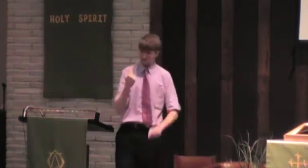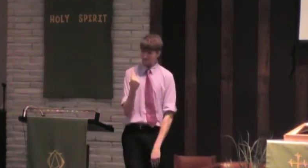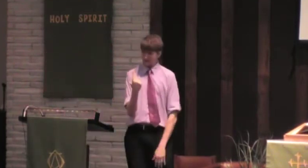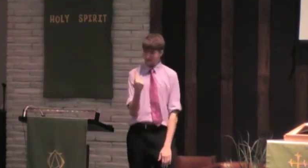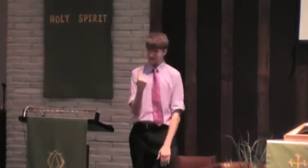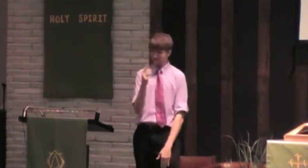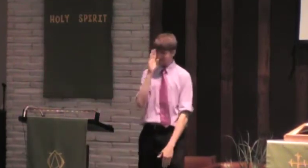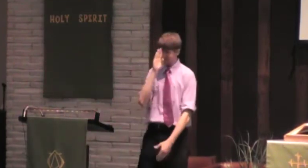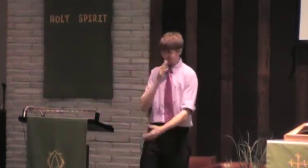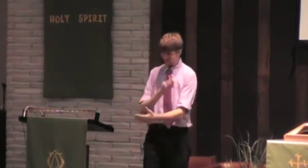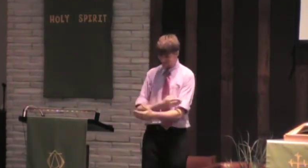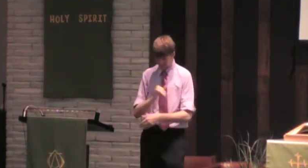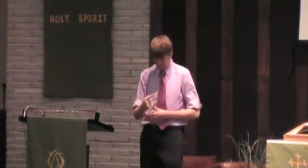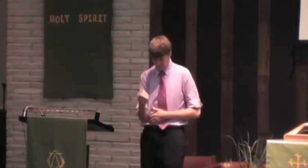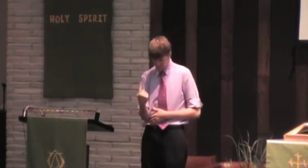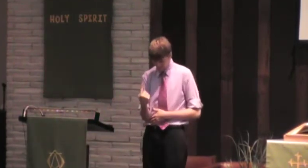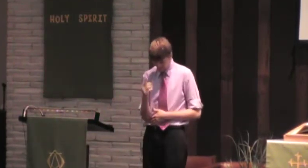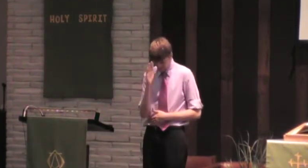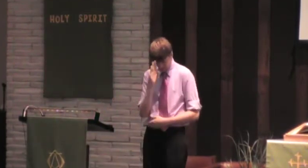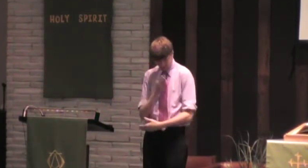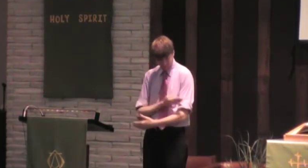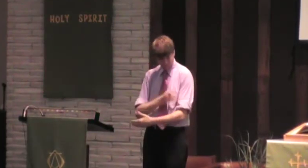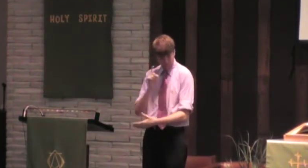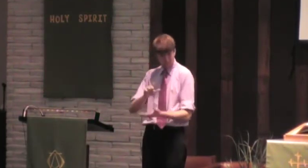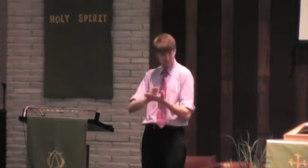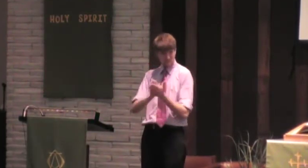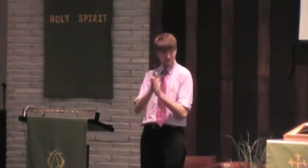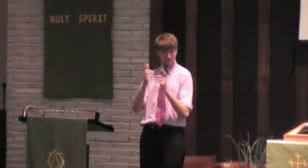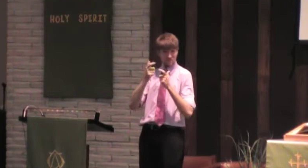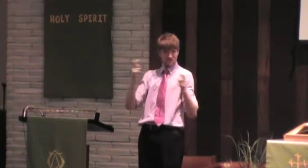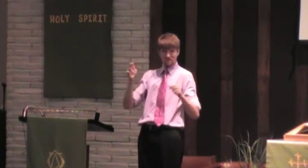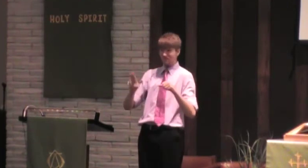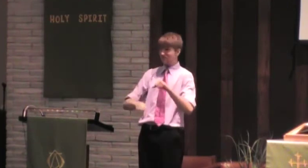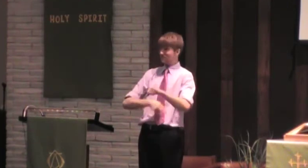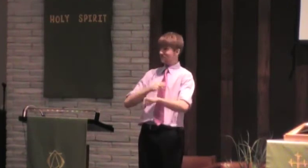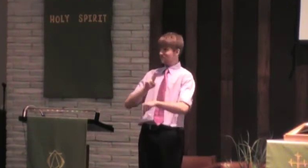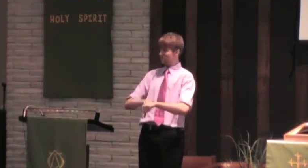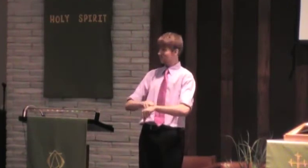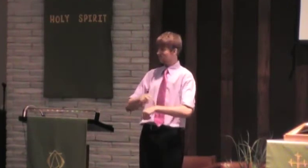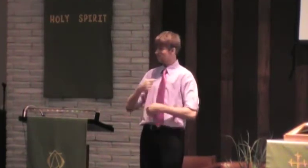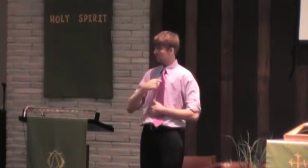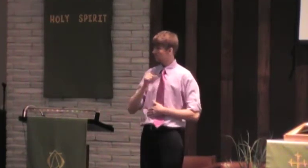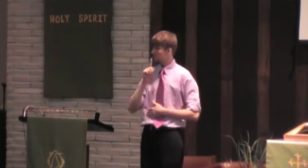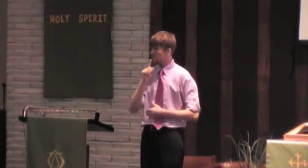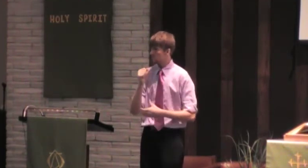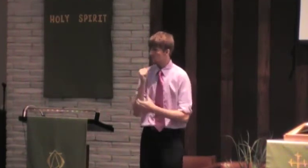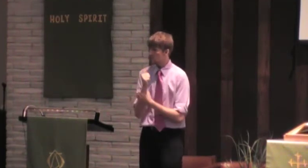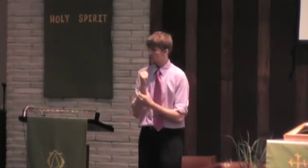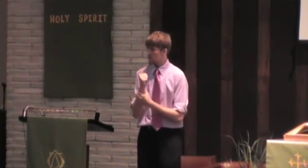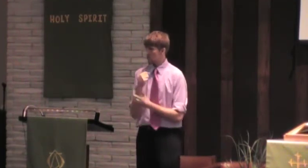Isaac was born. And it was his one and only son that was supposed to become the greatest